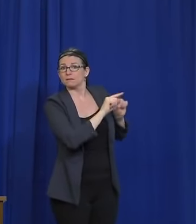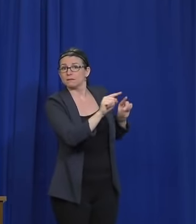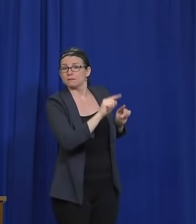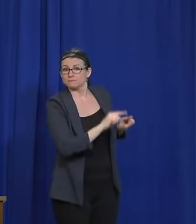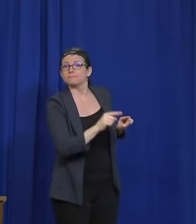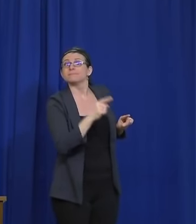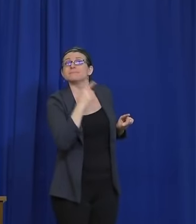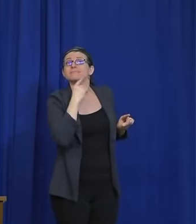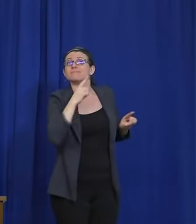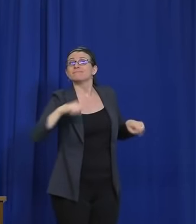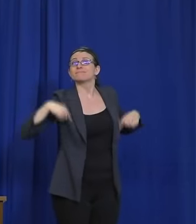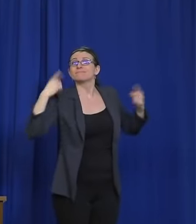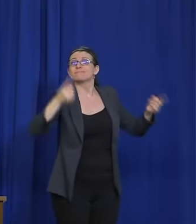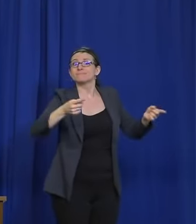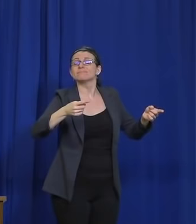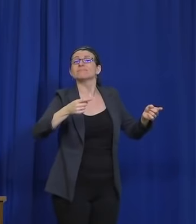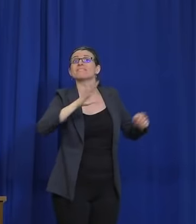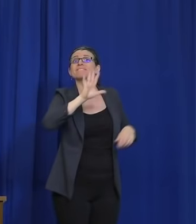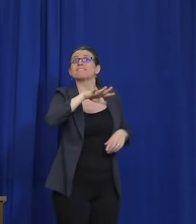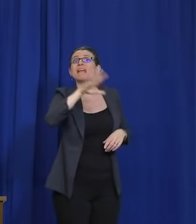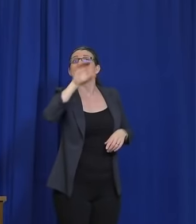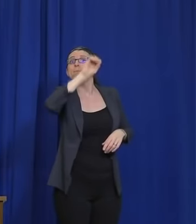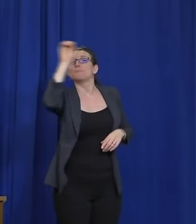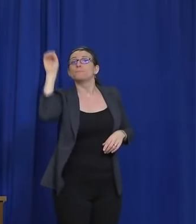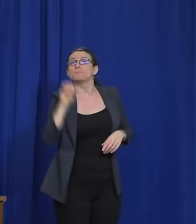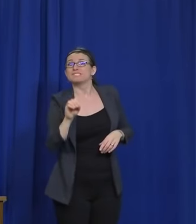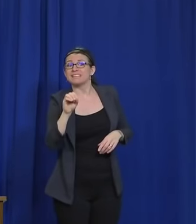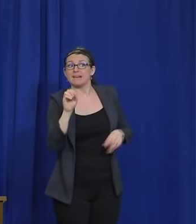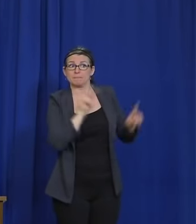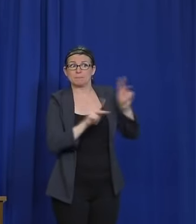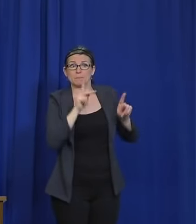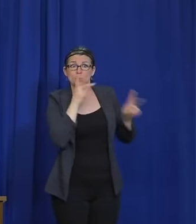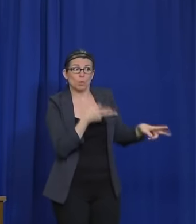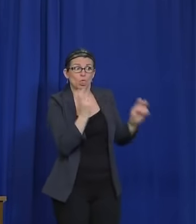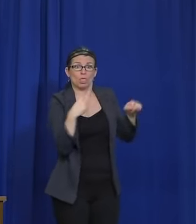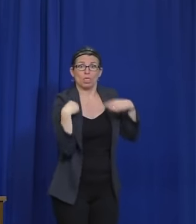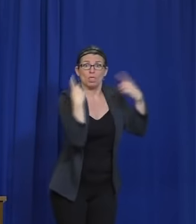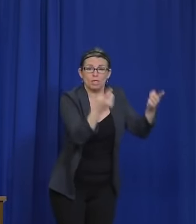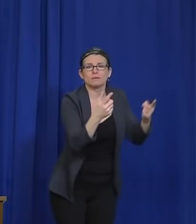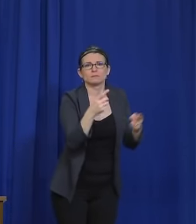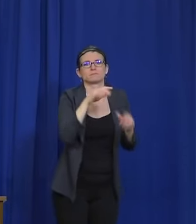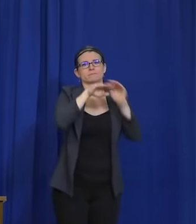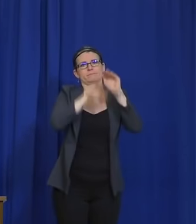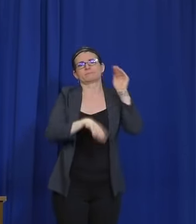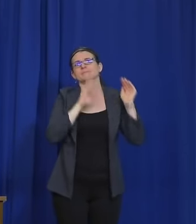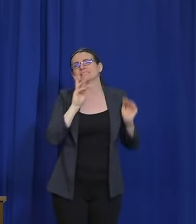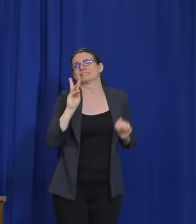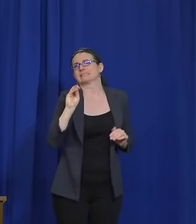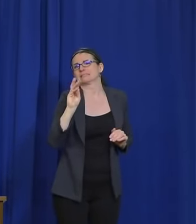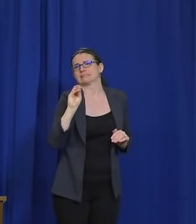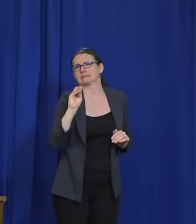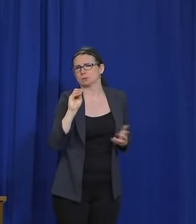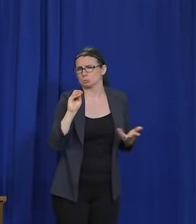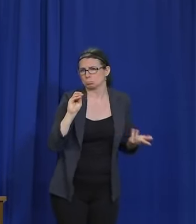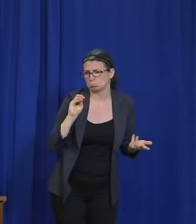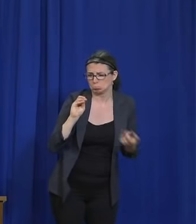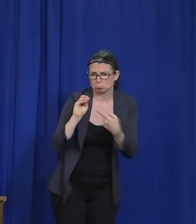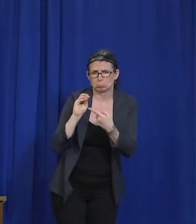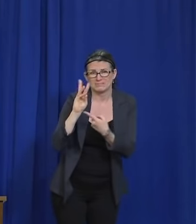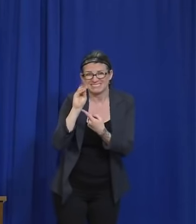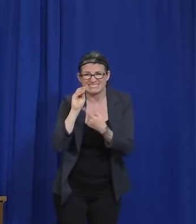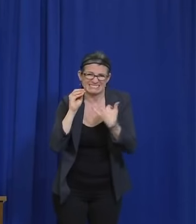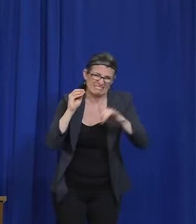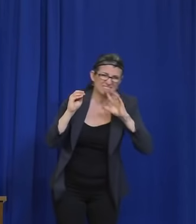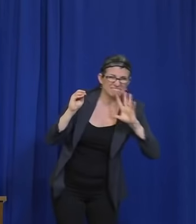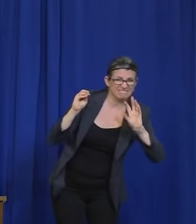the age of 60. So it is a disease that affects us all. So next we'll turn to Mary Kate Mannion from